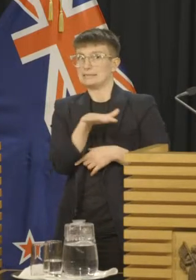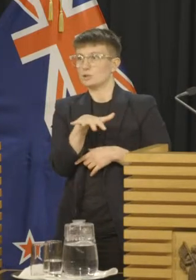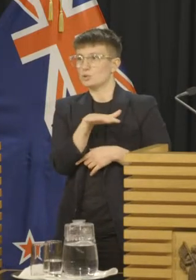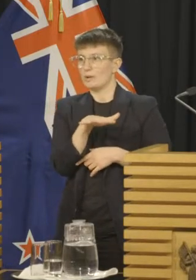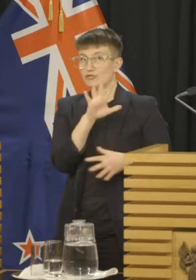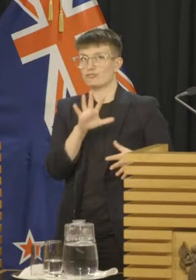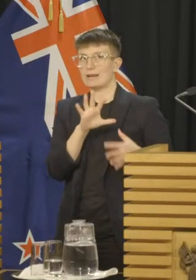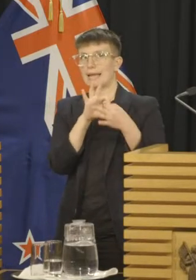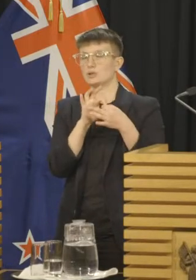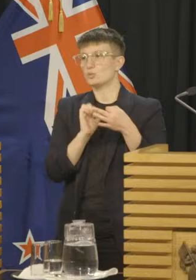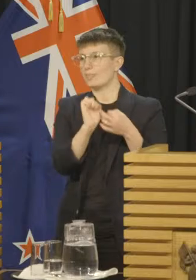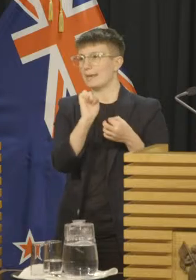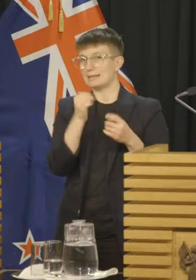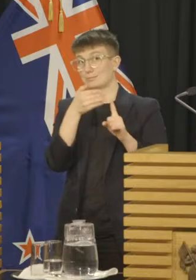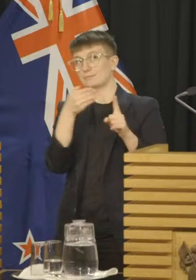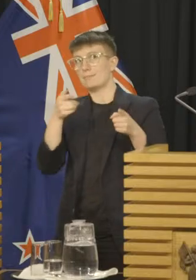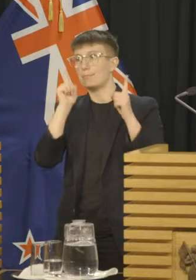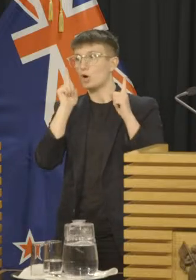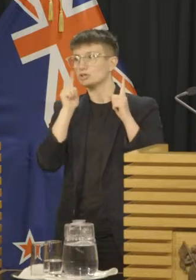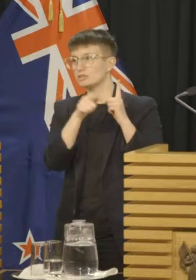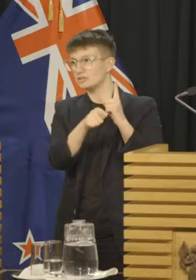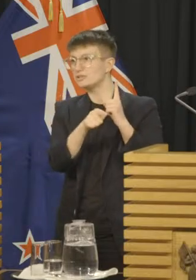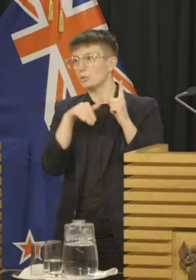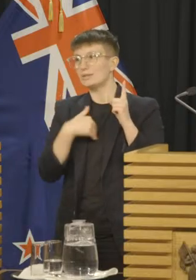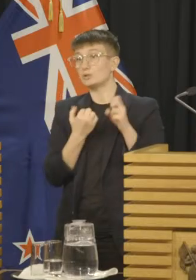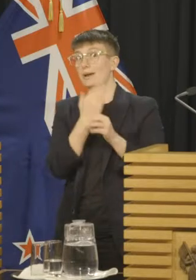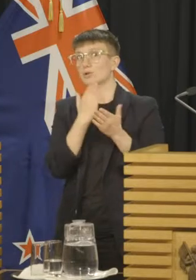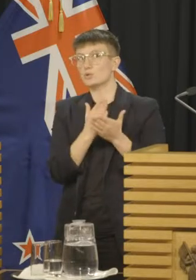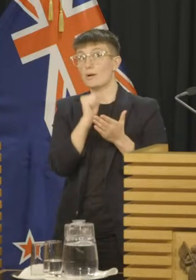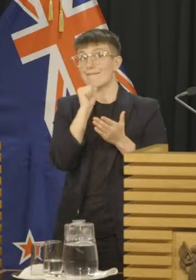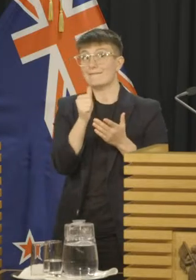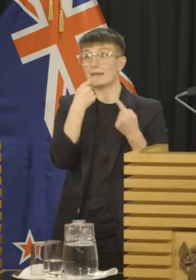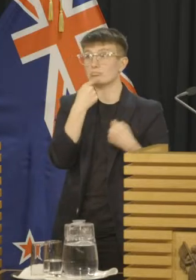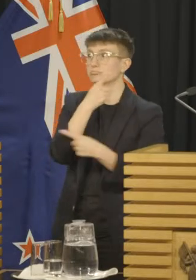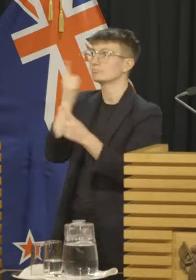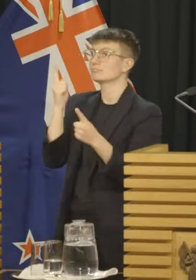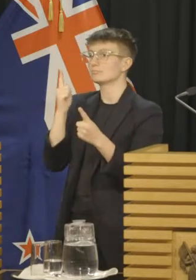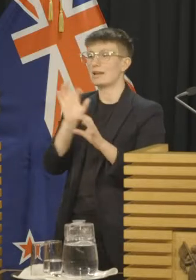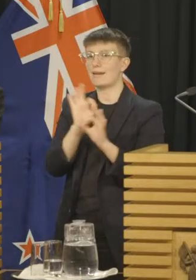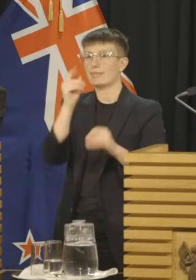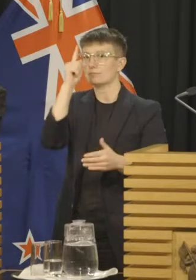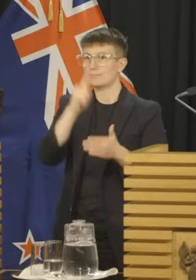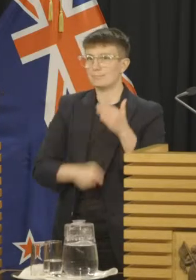only fair that we have the ability for people not to be penalised for that. Okay, thanks everyone.